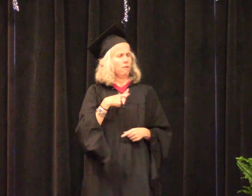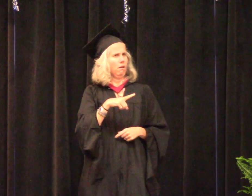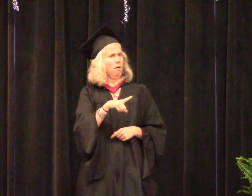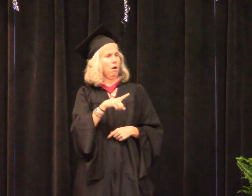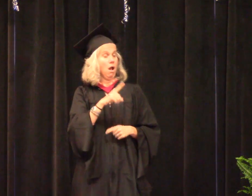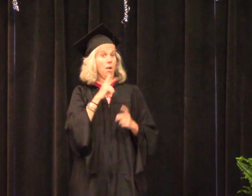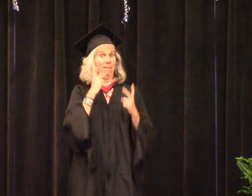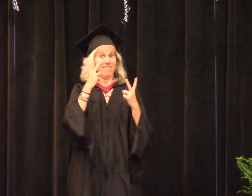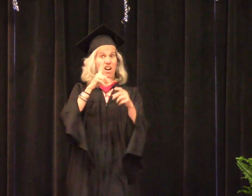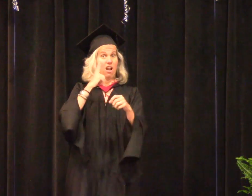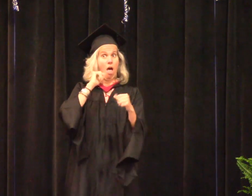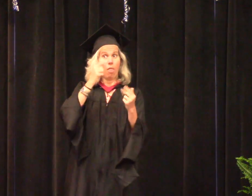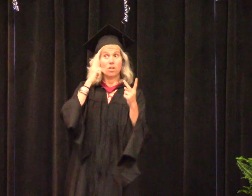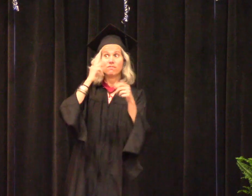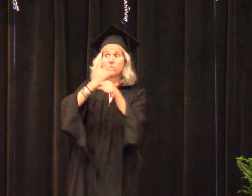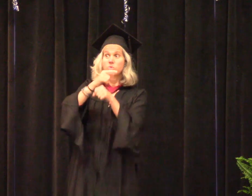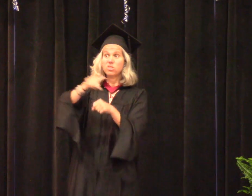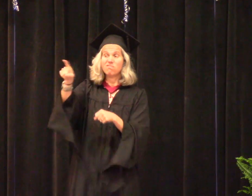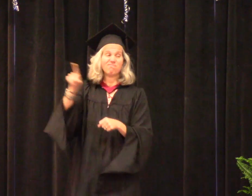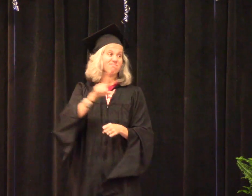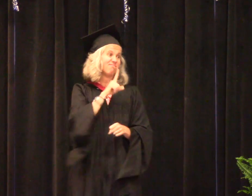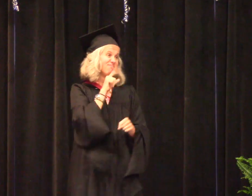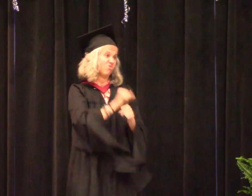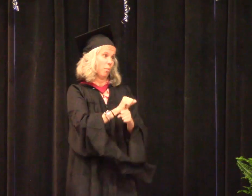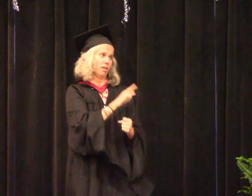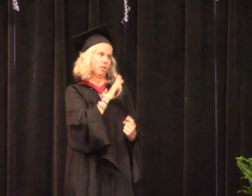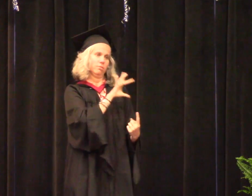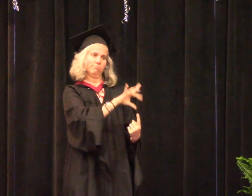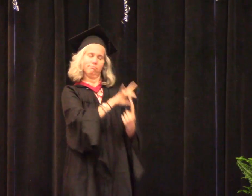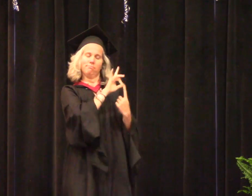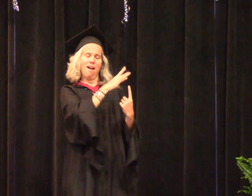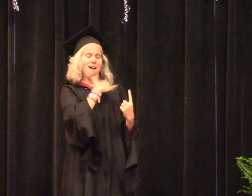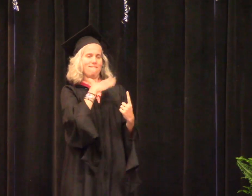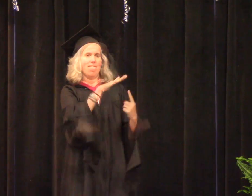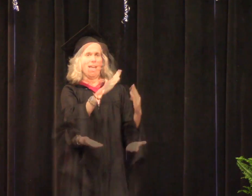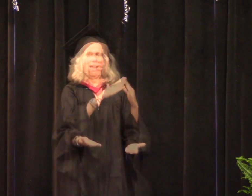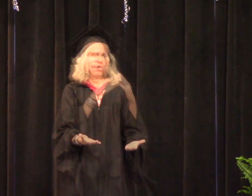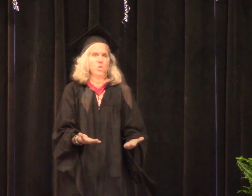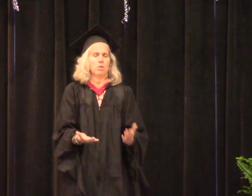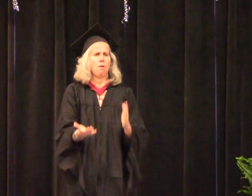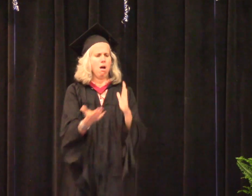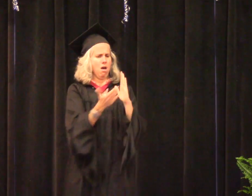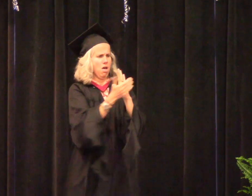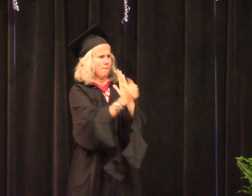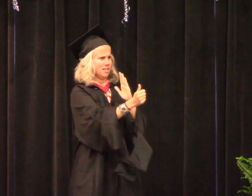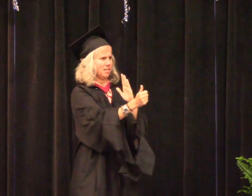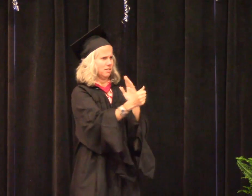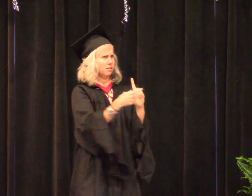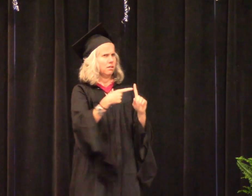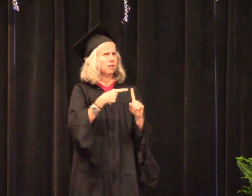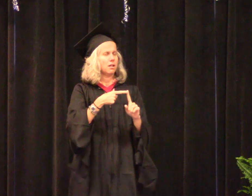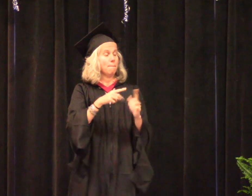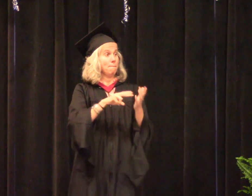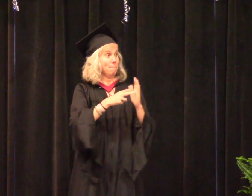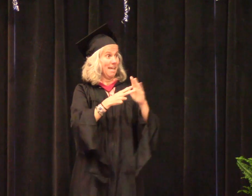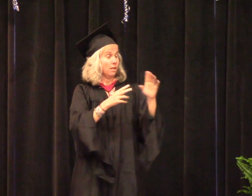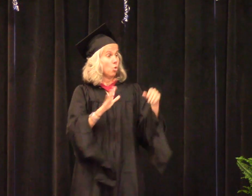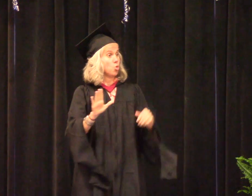are welcome, and all deaf students have valuable contributions to make, and it is very true that core value stands out about the